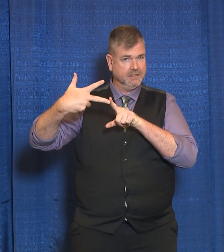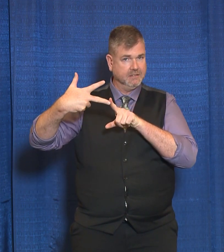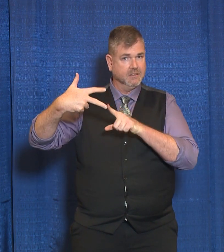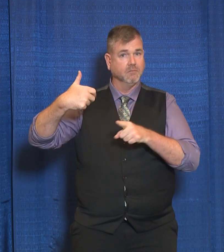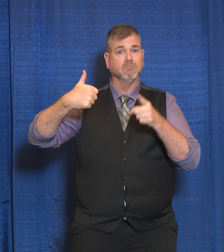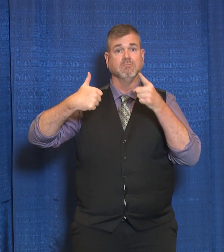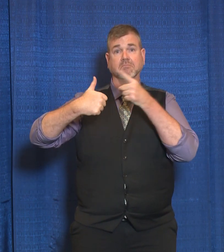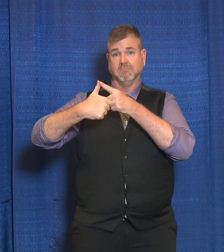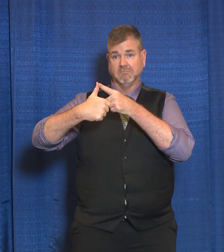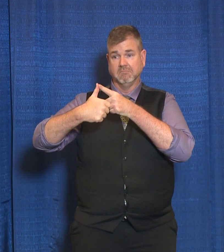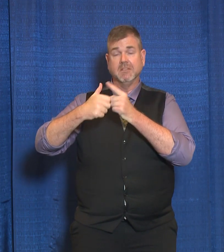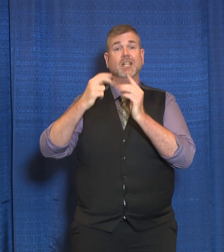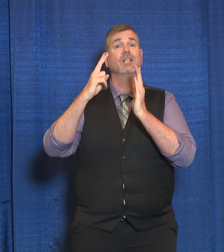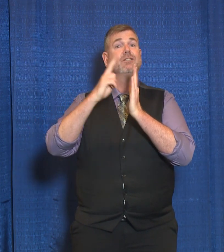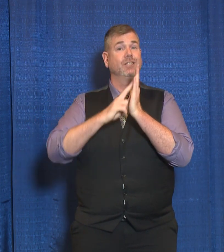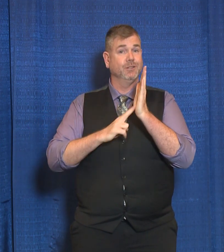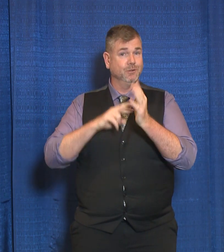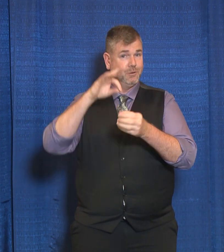status.